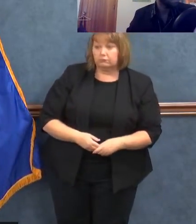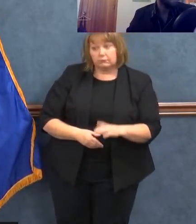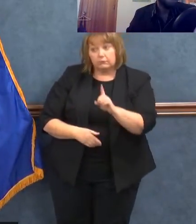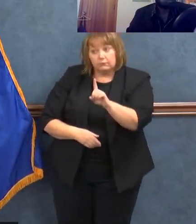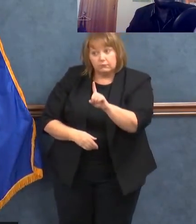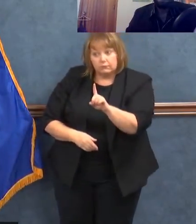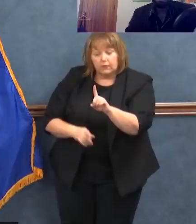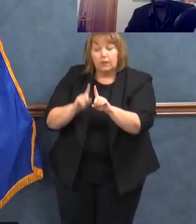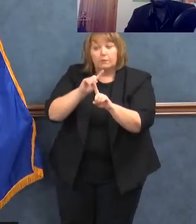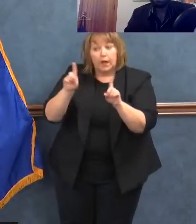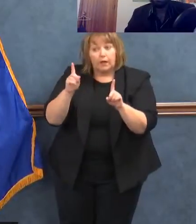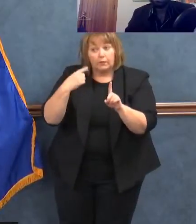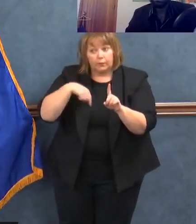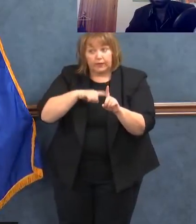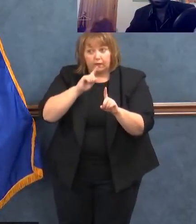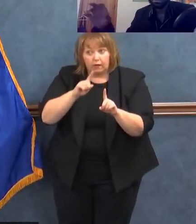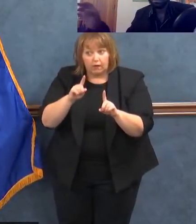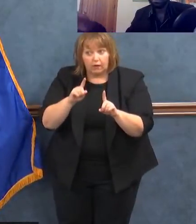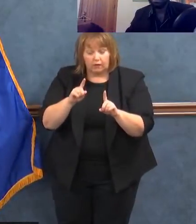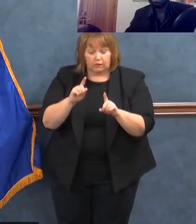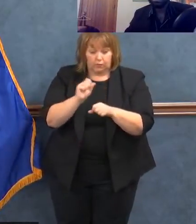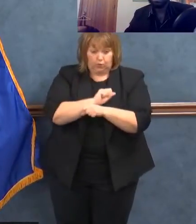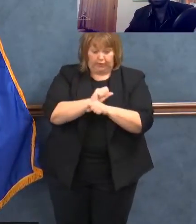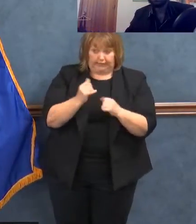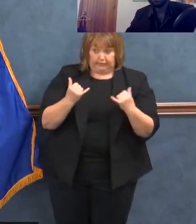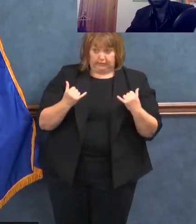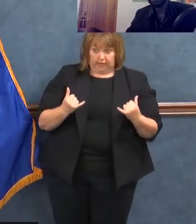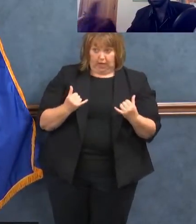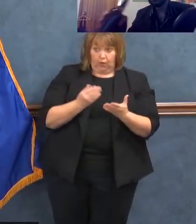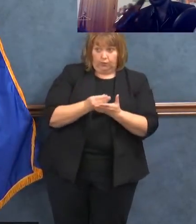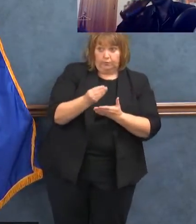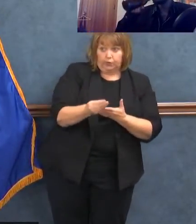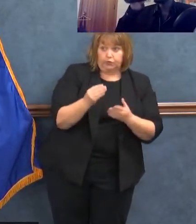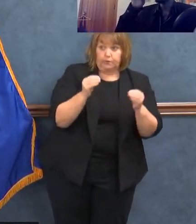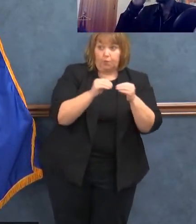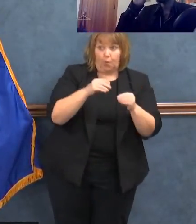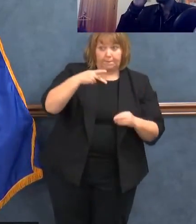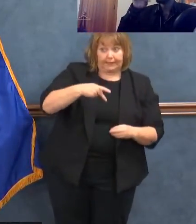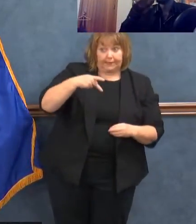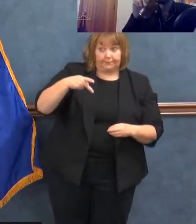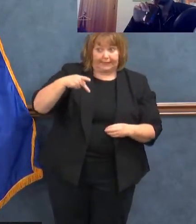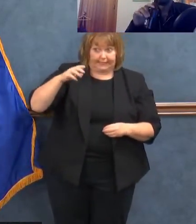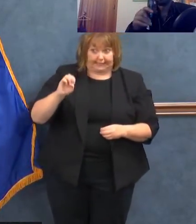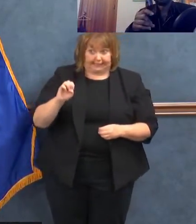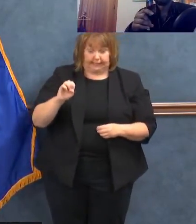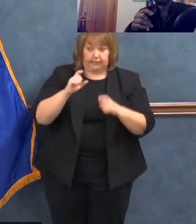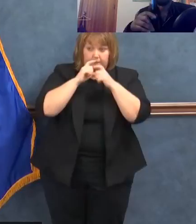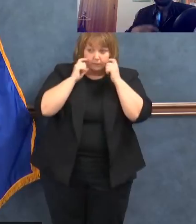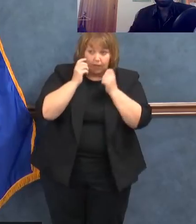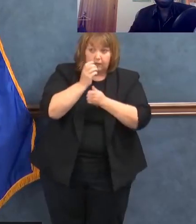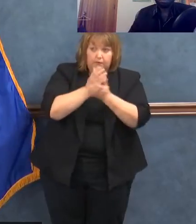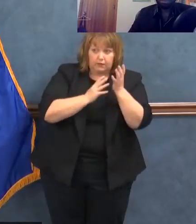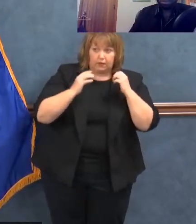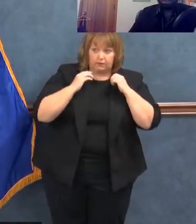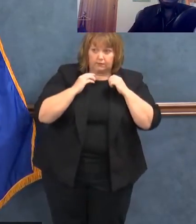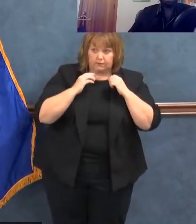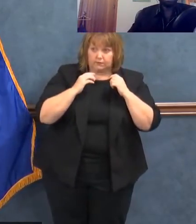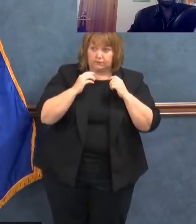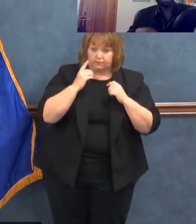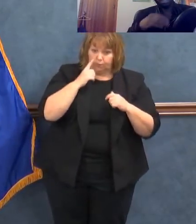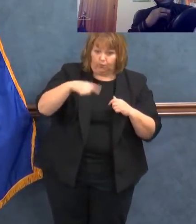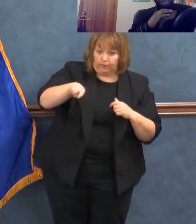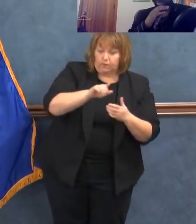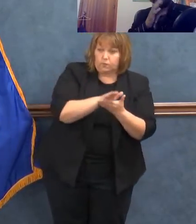doing a couple of things. We are working now to purchase more PPE for those schools that are going to be going in